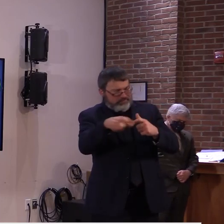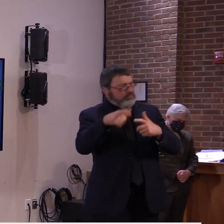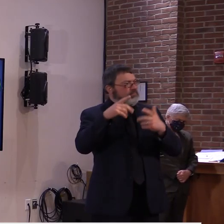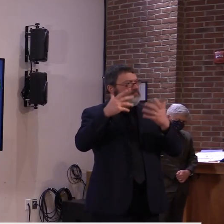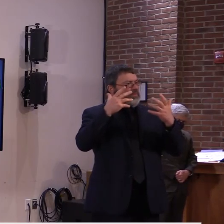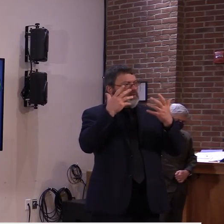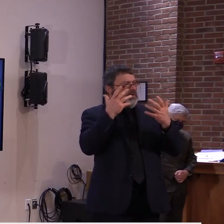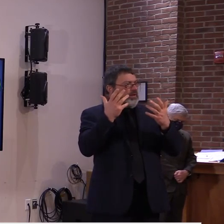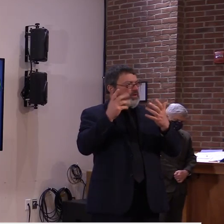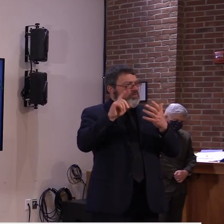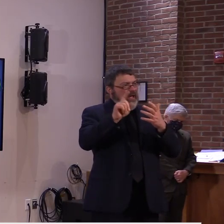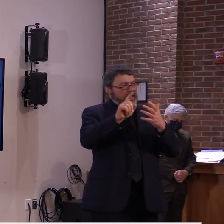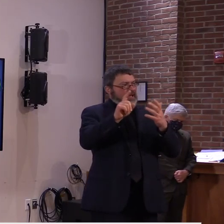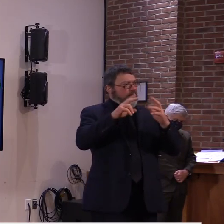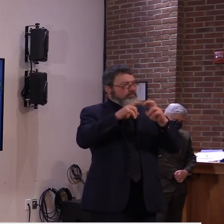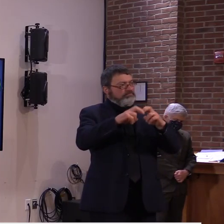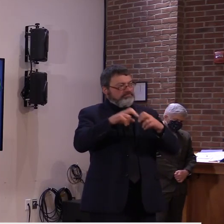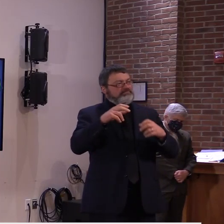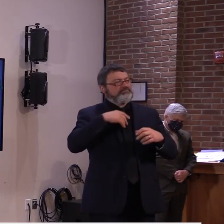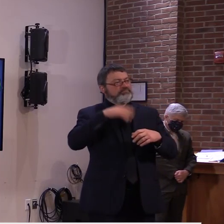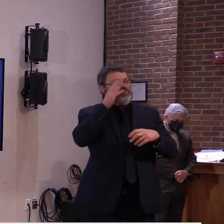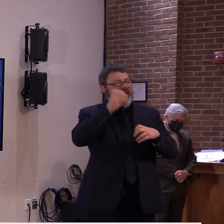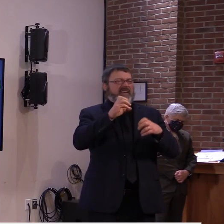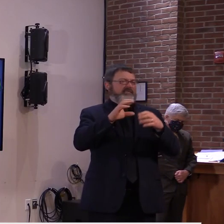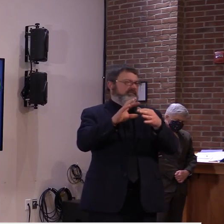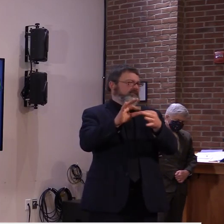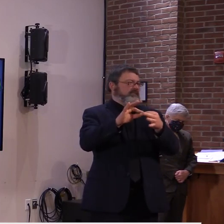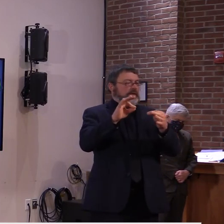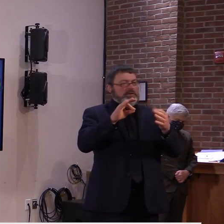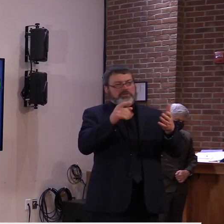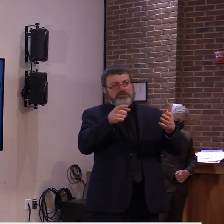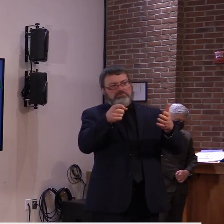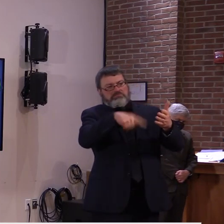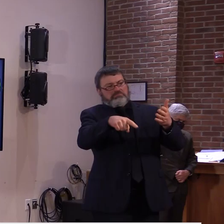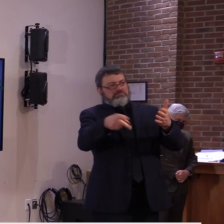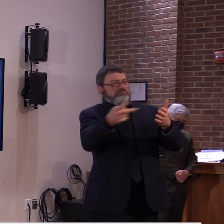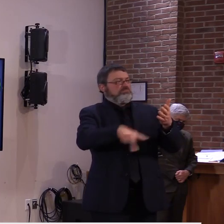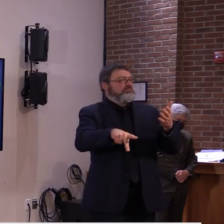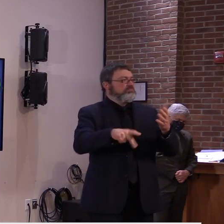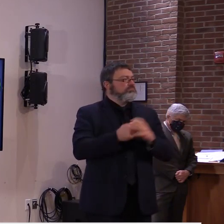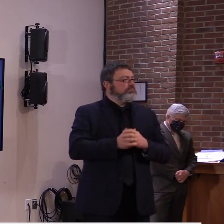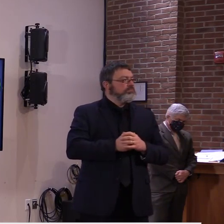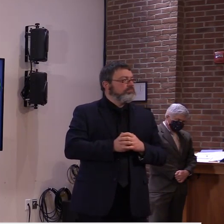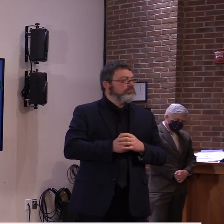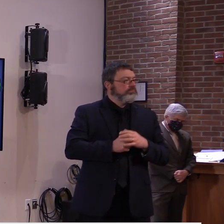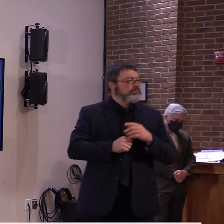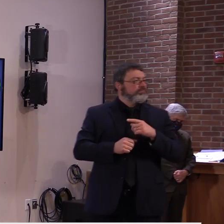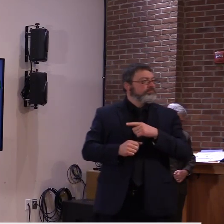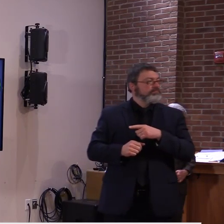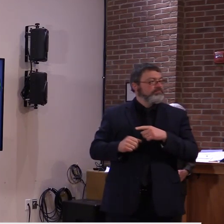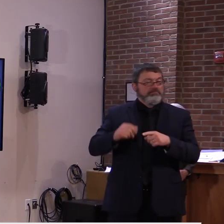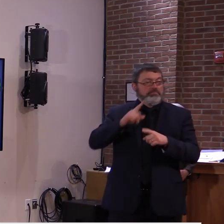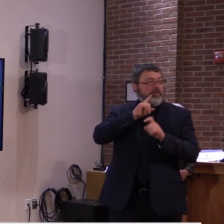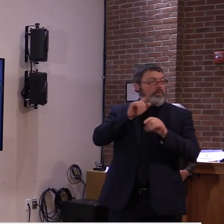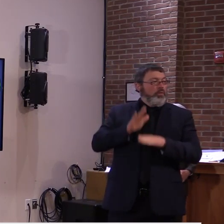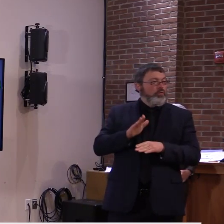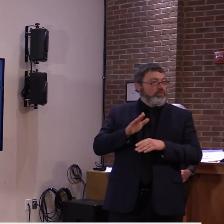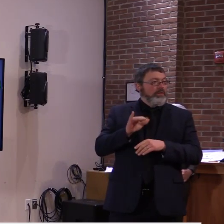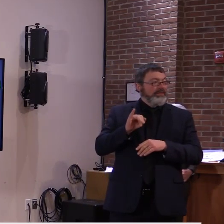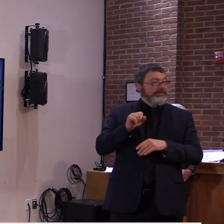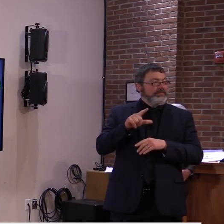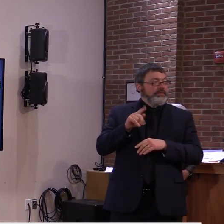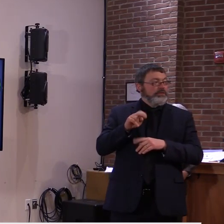that flow from the various conflicting and overlapping statutes relative to juvenile records, and hope to have